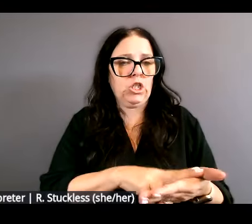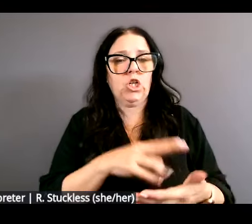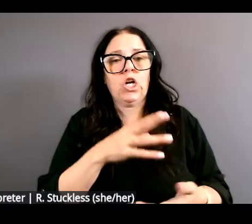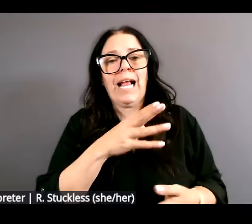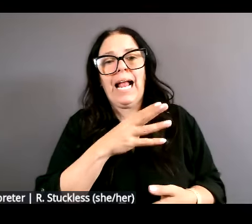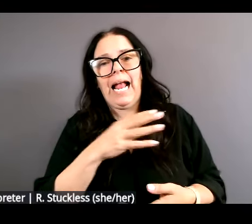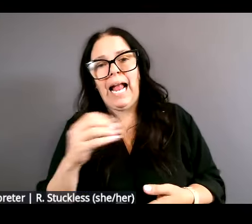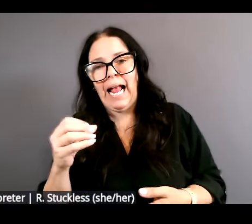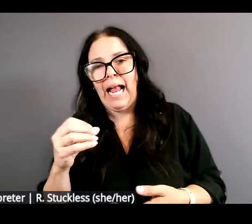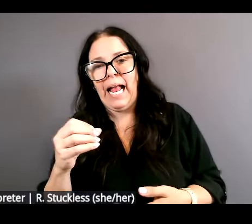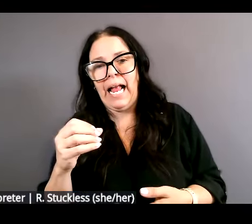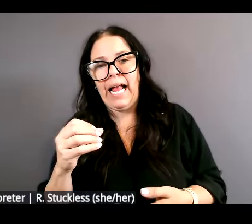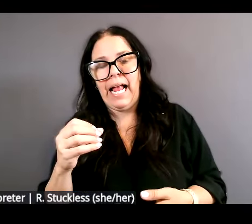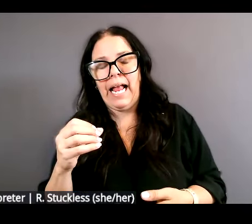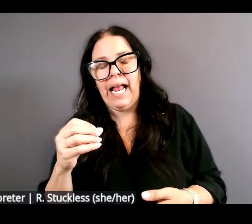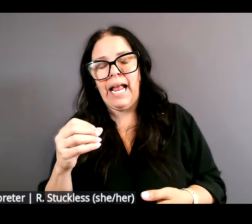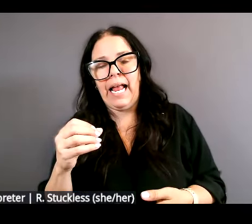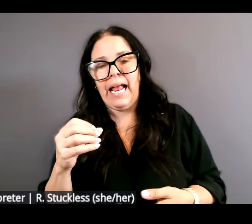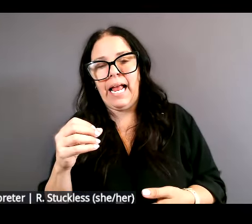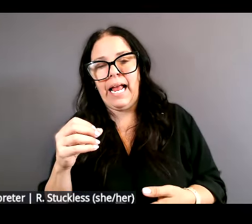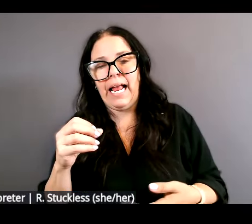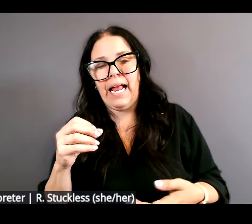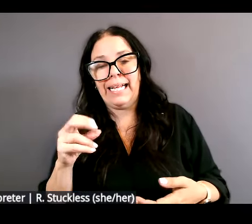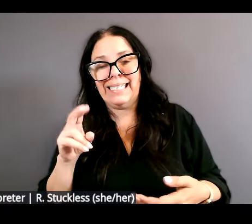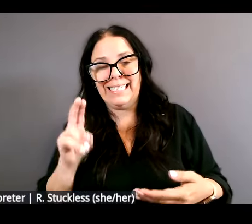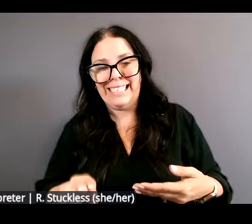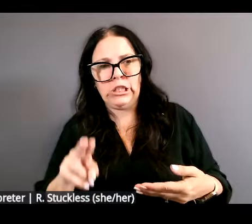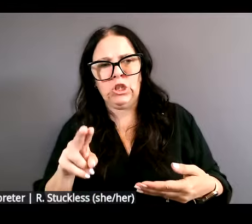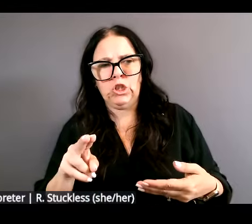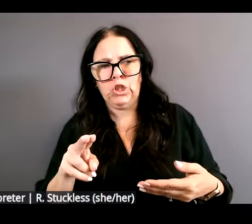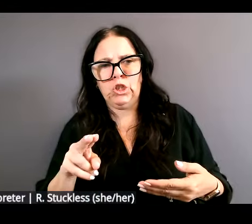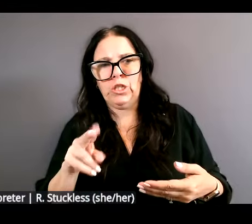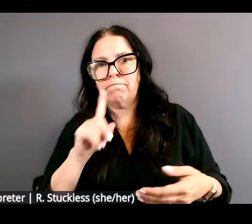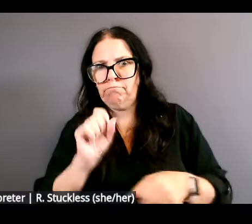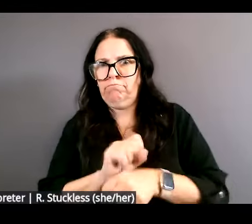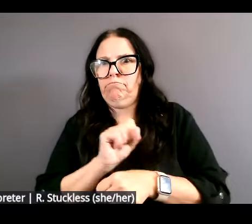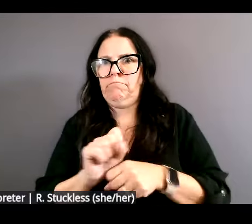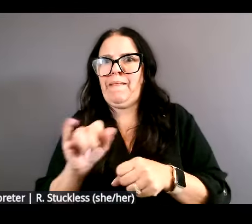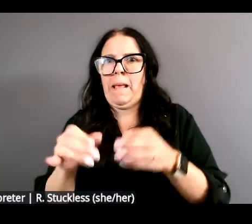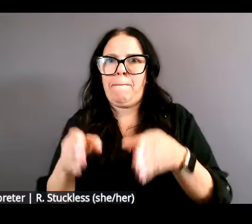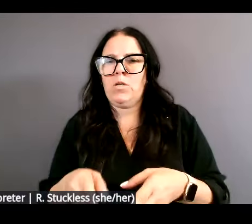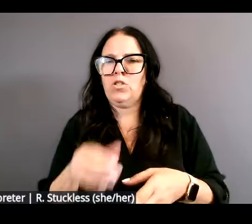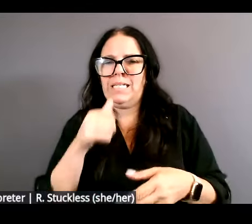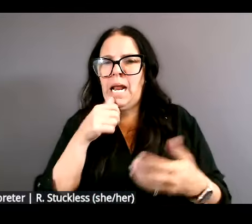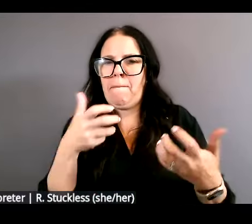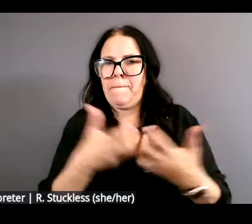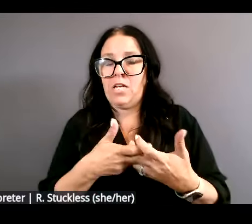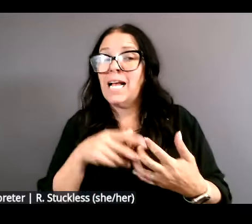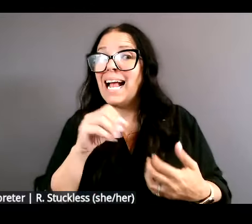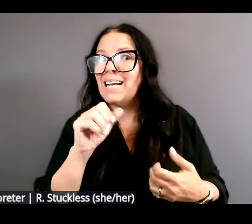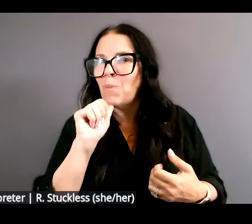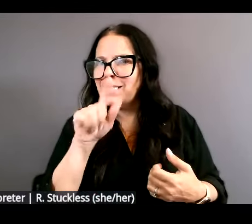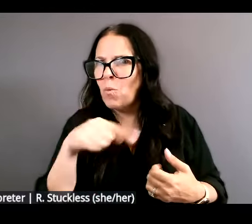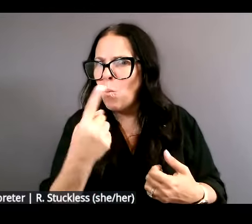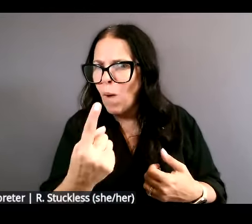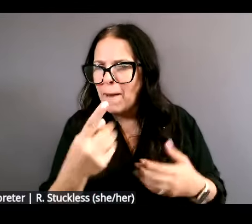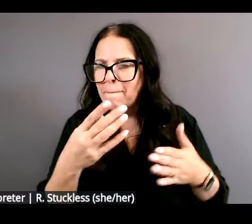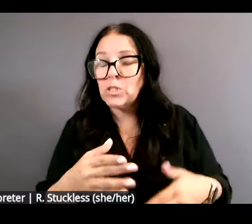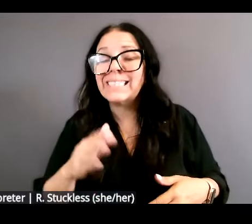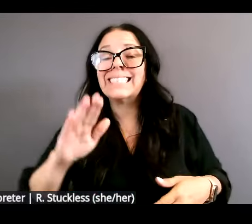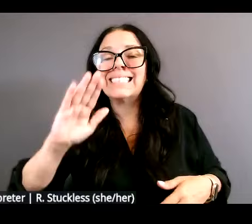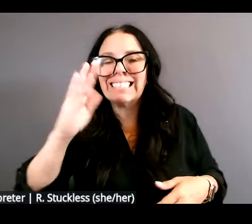circulator. So other people, and it's not just one person who was doing it. What it appears is that there were a number